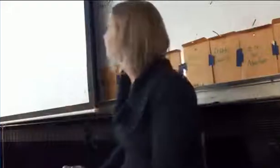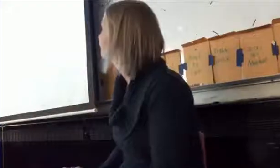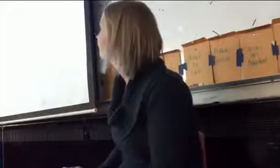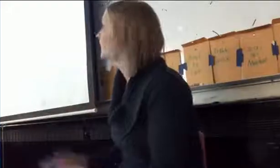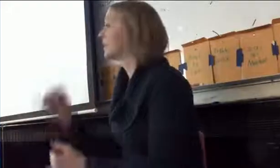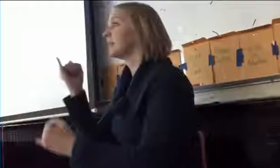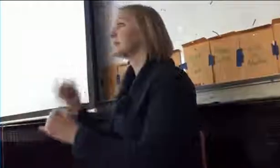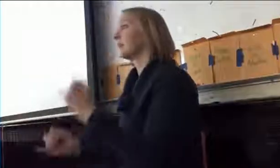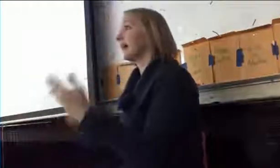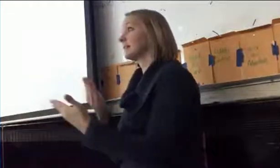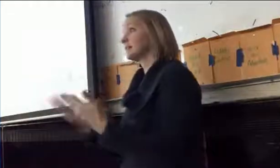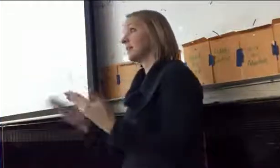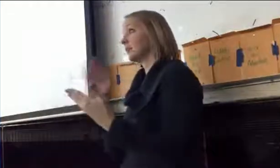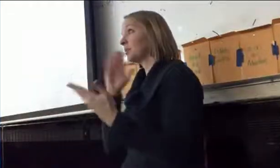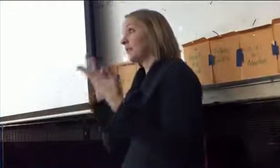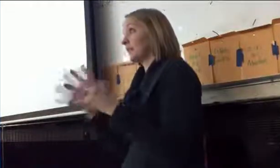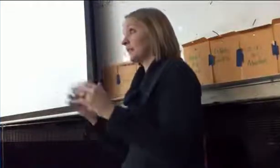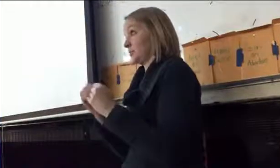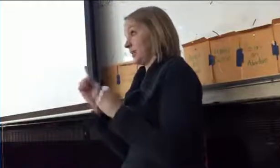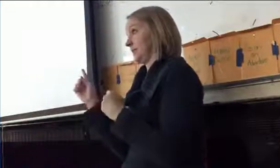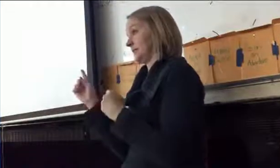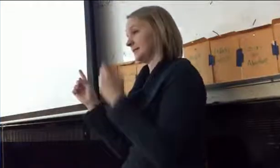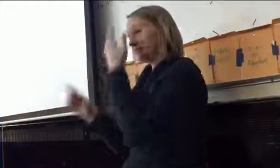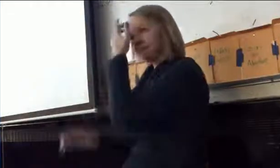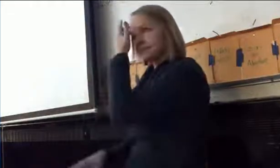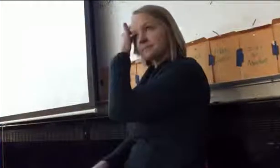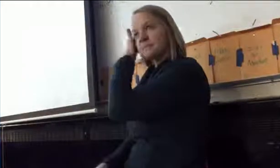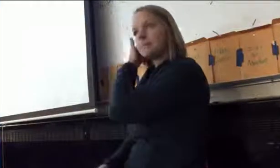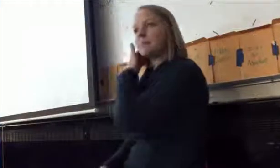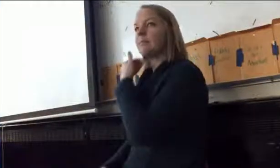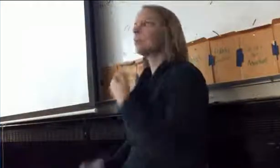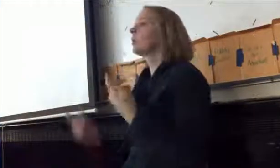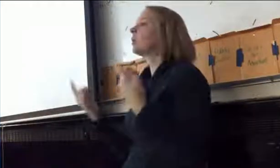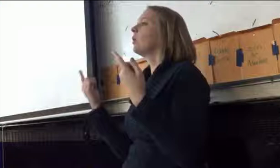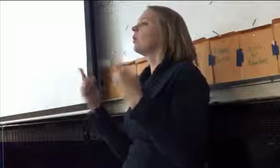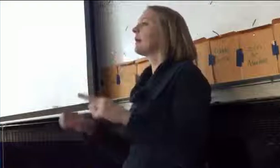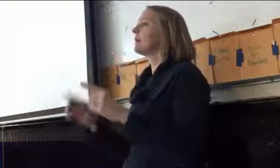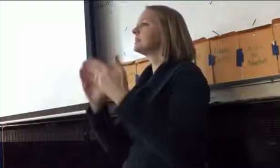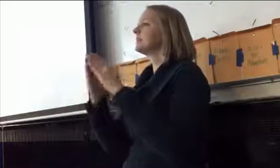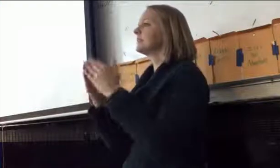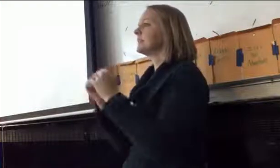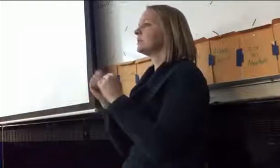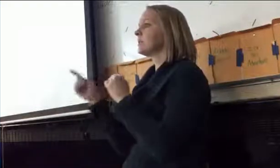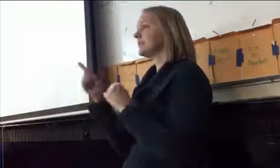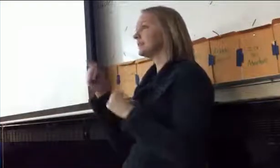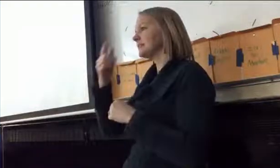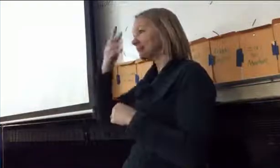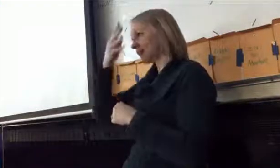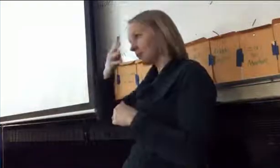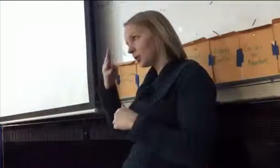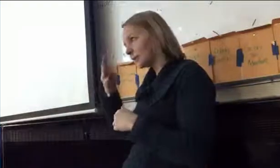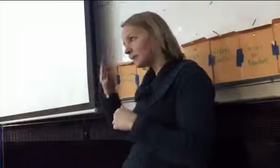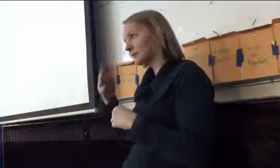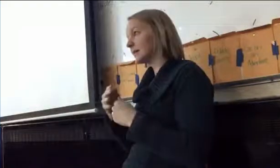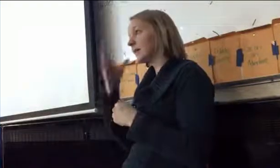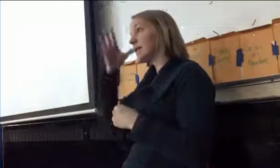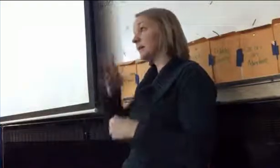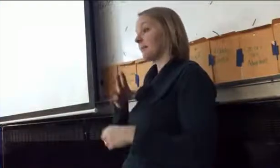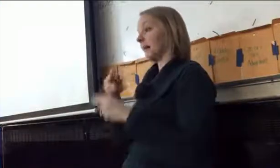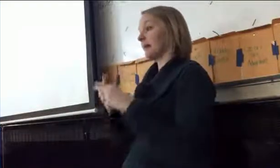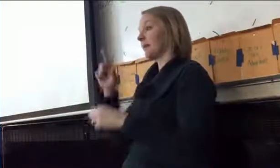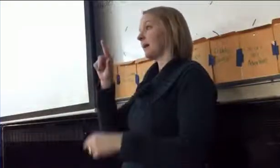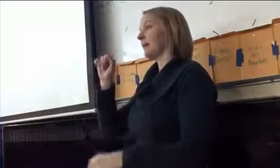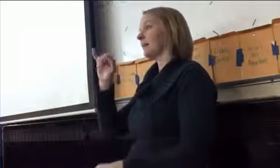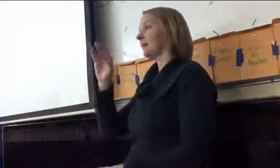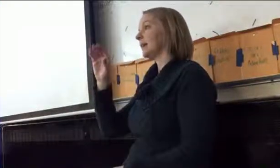last thing that we're going to end on, okay, is what happens in the cities with these immigrants. Now this guy named Lincoln Steffens comes